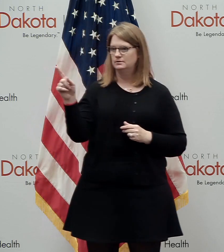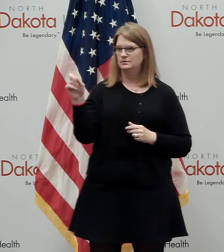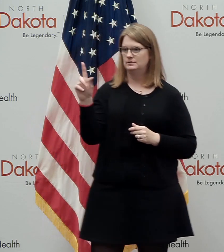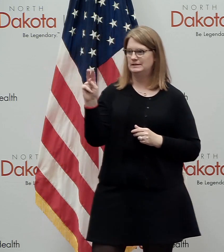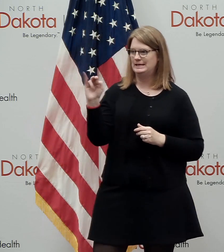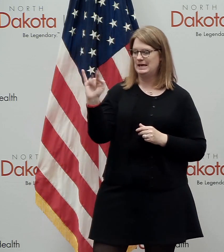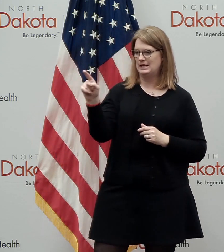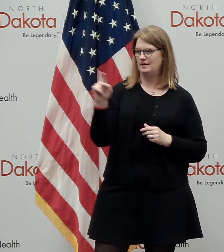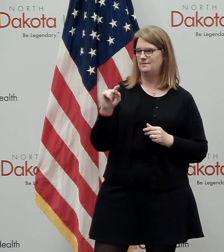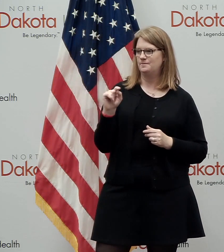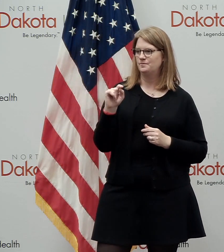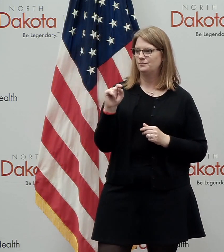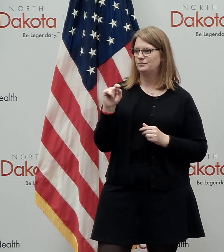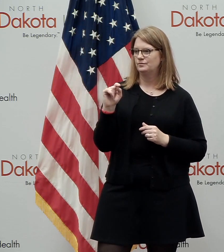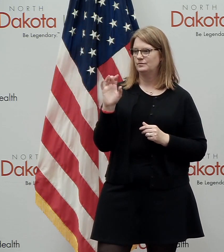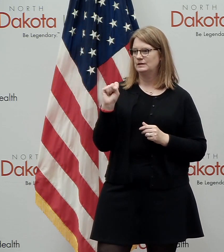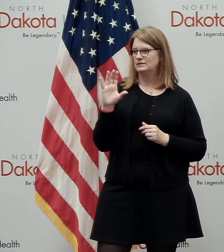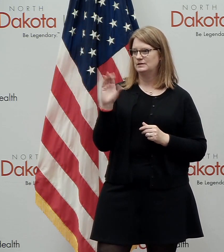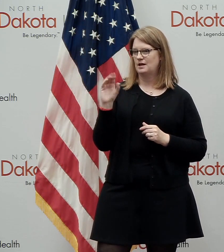Danny?